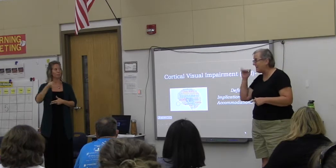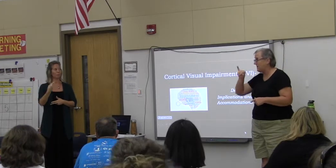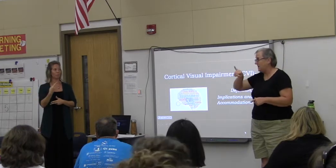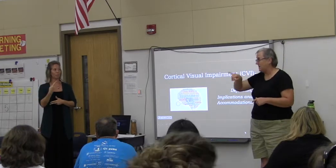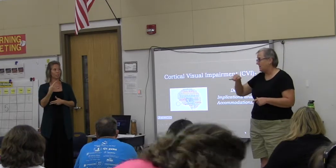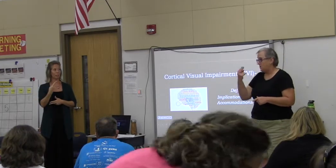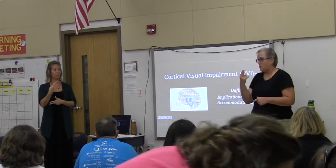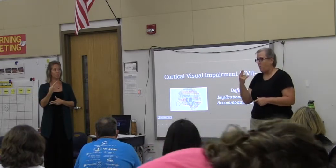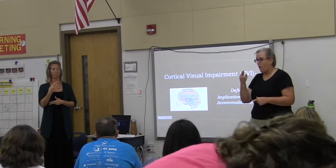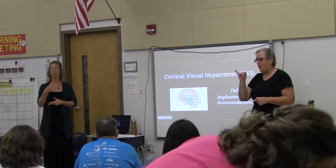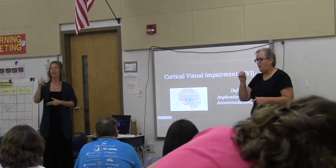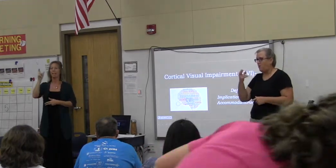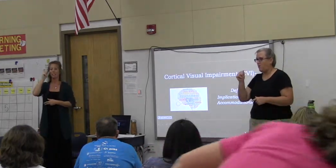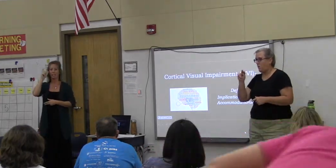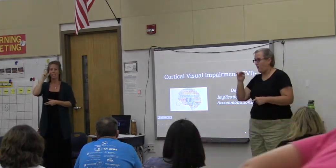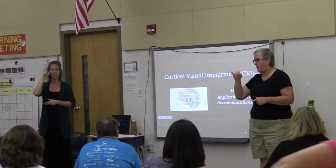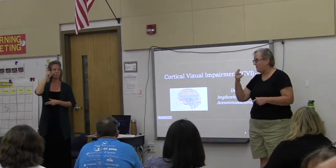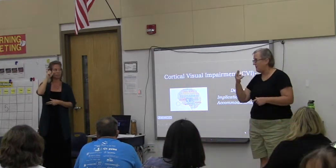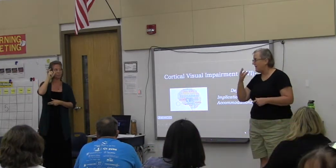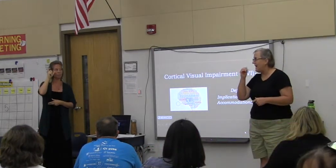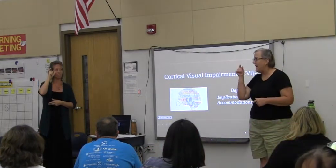Johan,